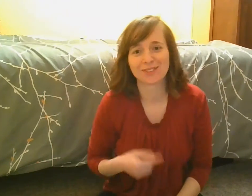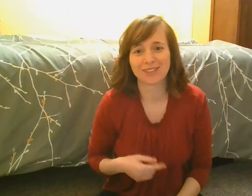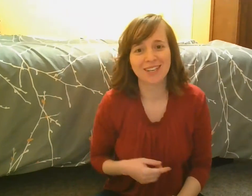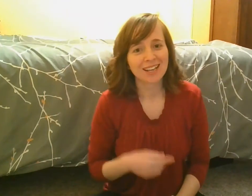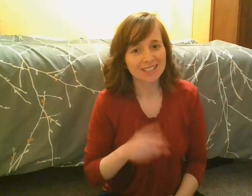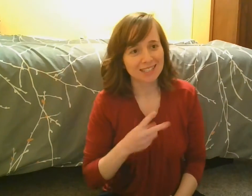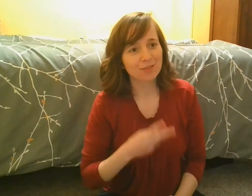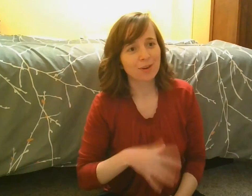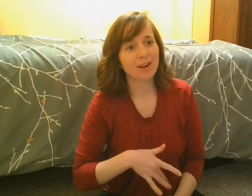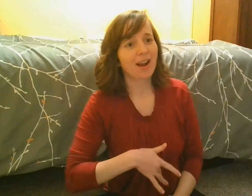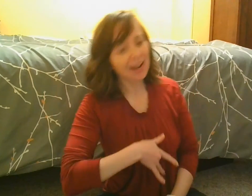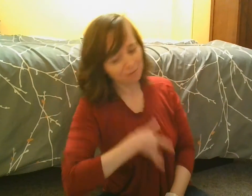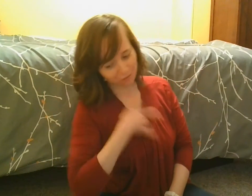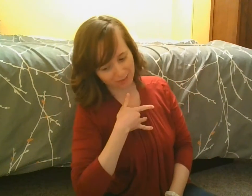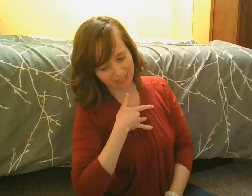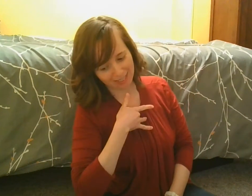one. Second one, I'm feeling